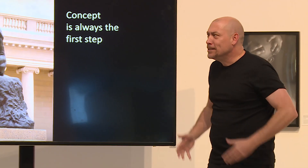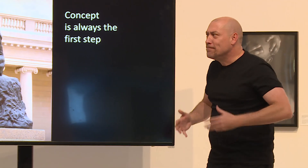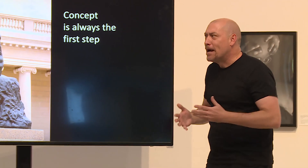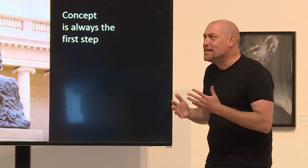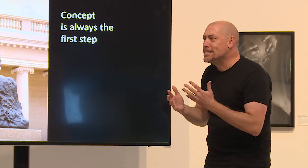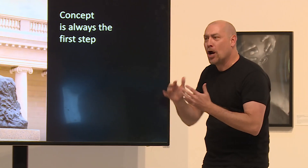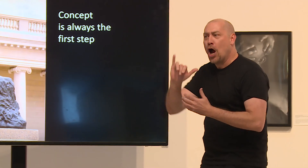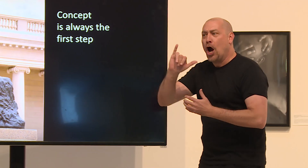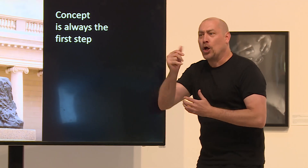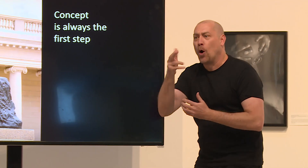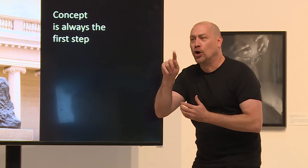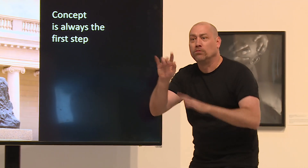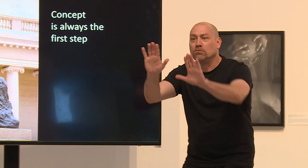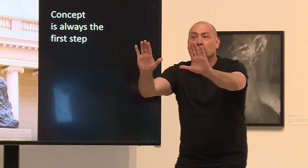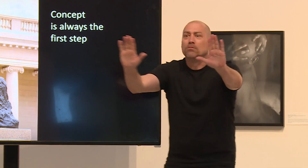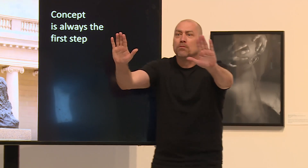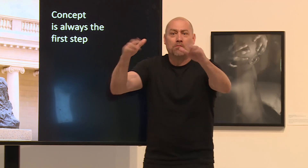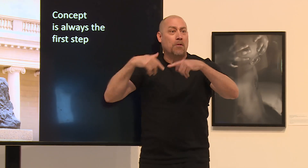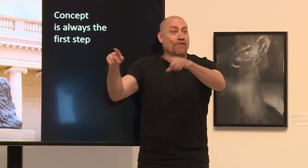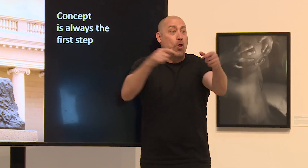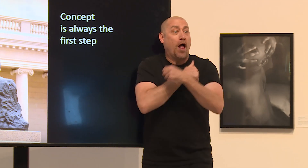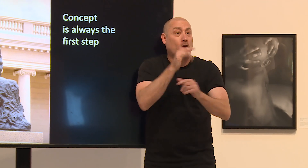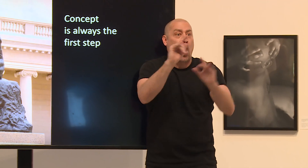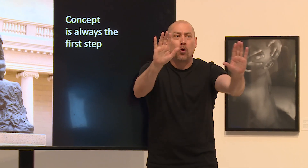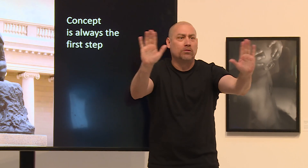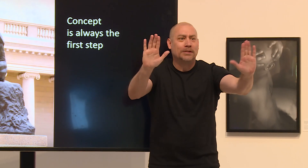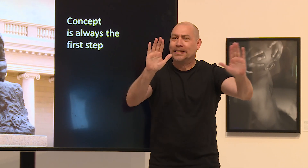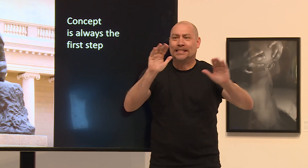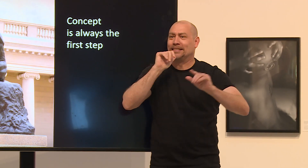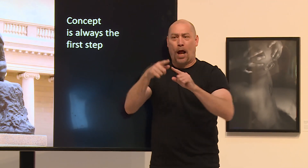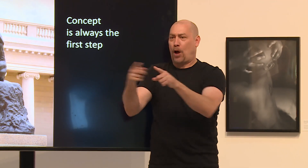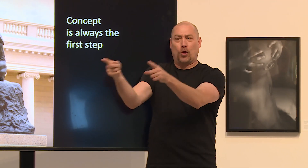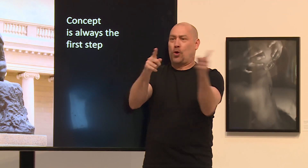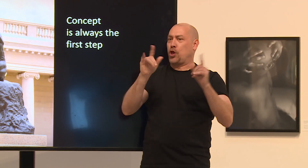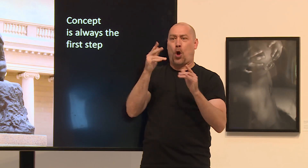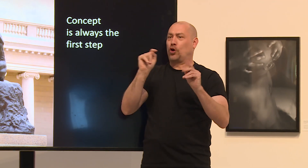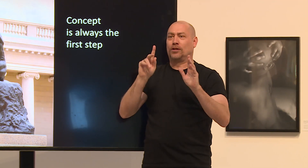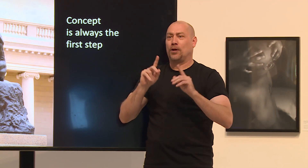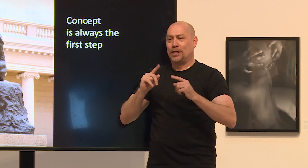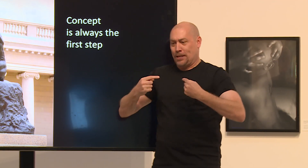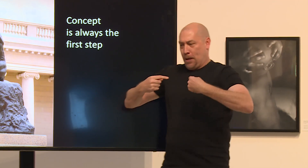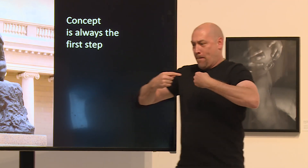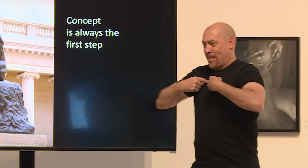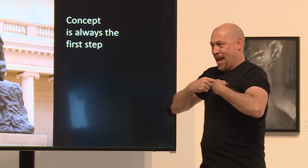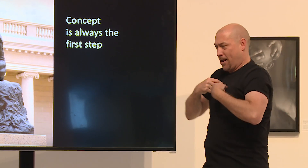more along those lines? I mean, not necessarily yogurt. I mean, nothing against yogurt. I know there's a lot of people out there that love yogurt.